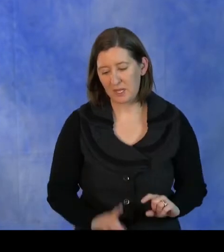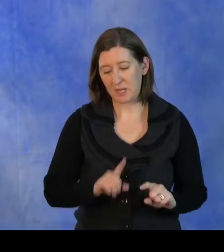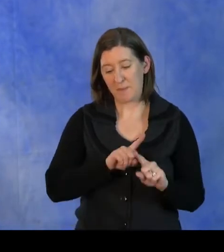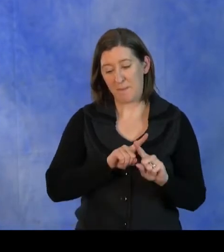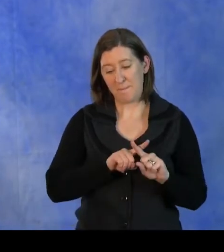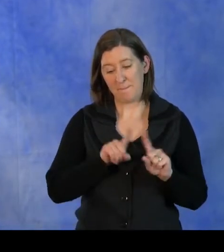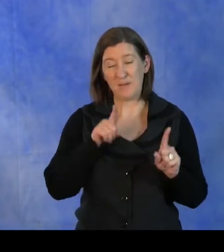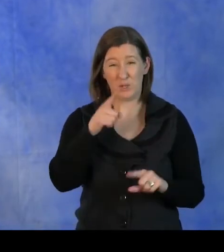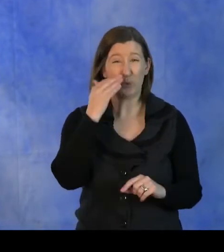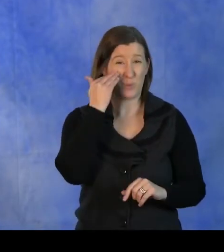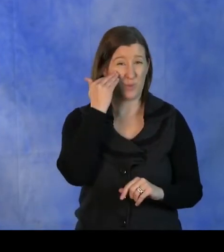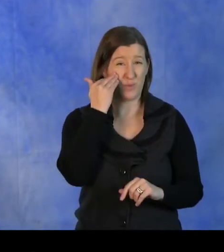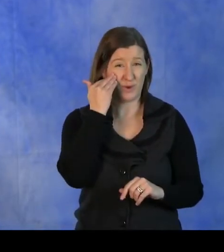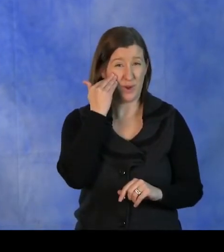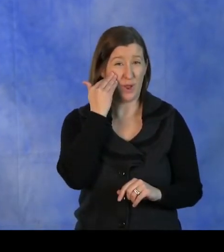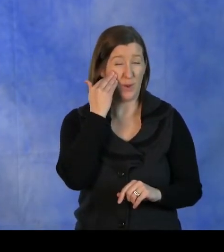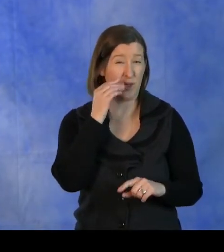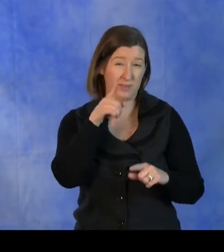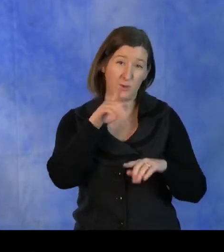really good.